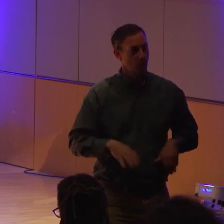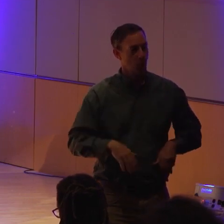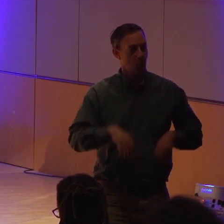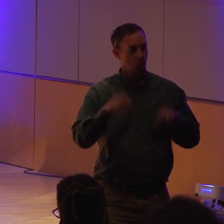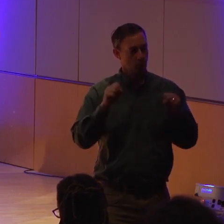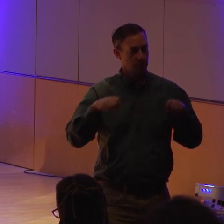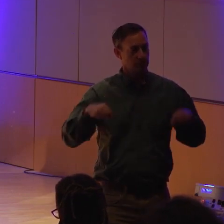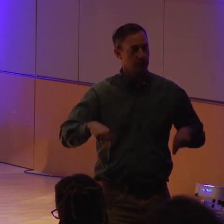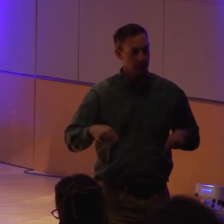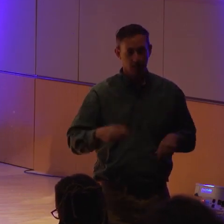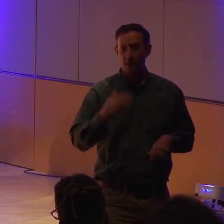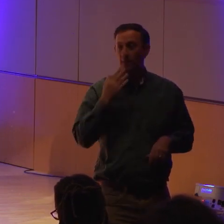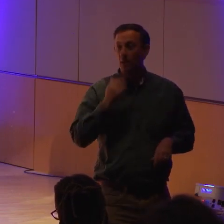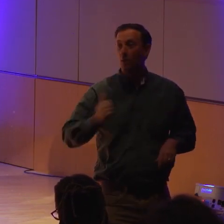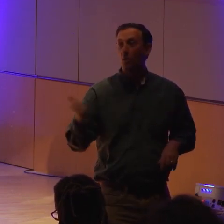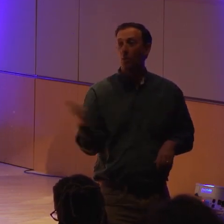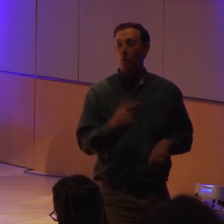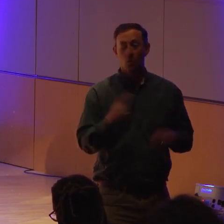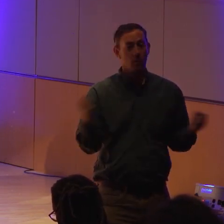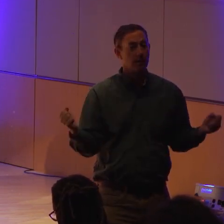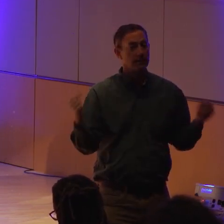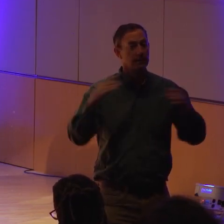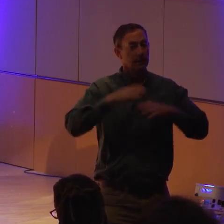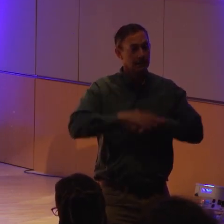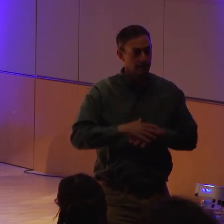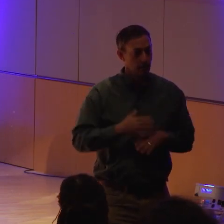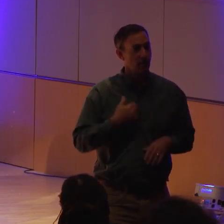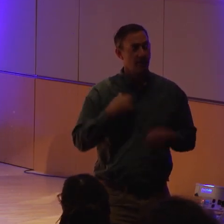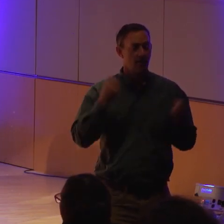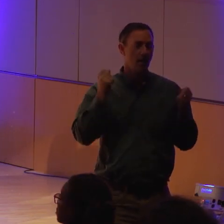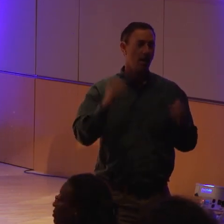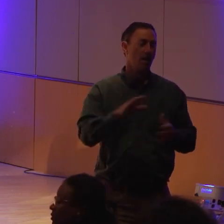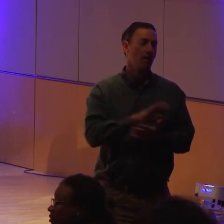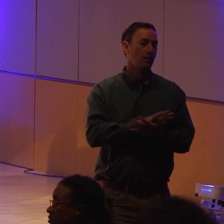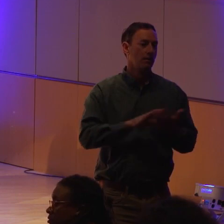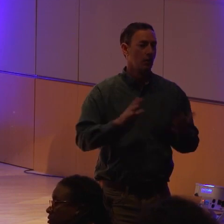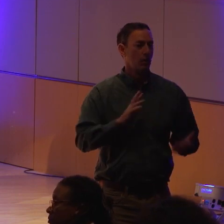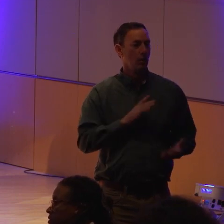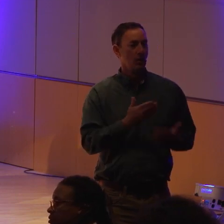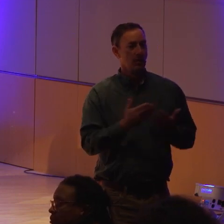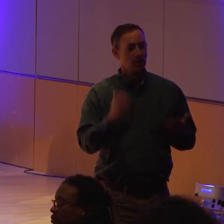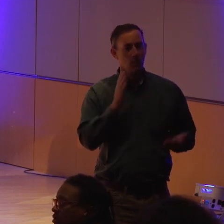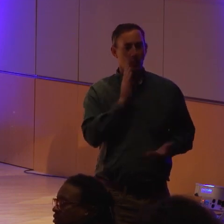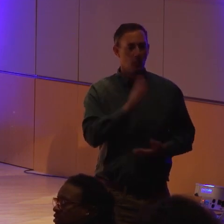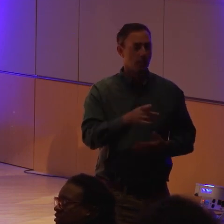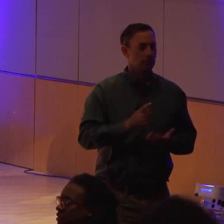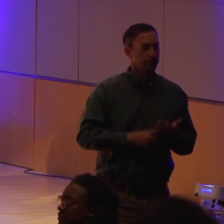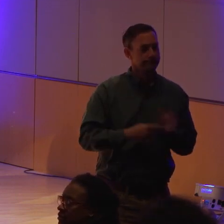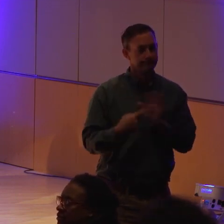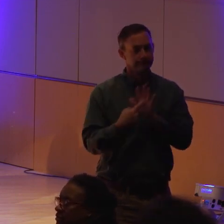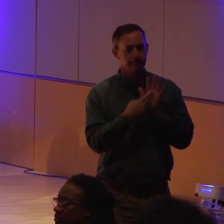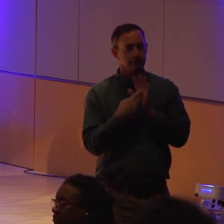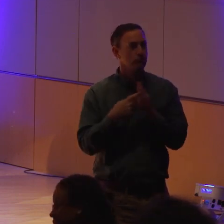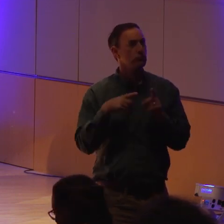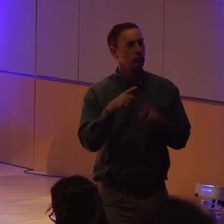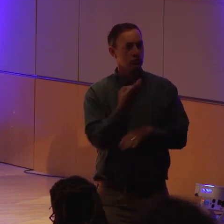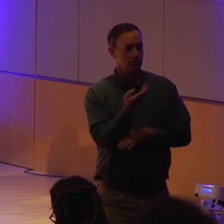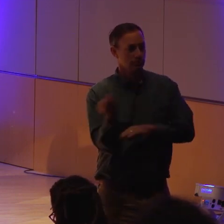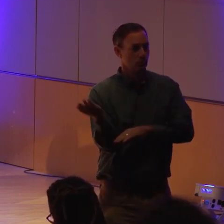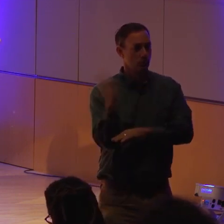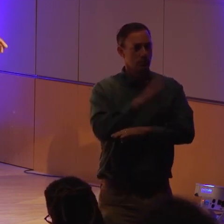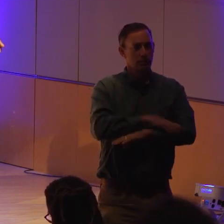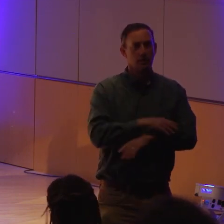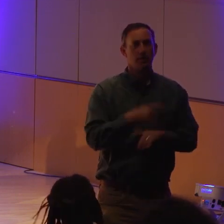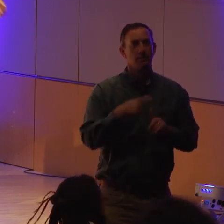us. Thank you all for attending. And we have a lot of great things that will be on display throughout today, as